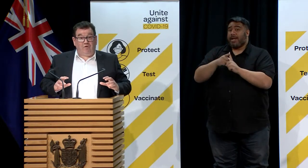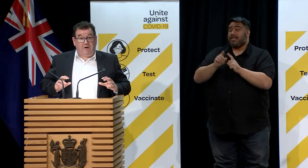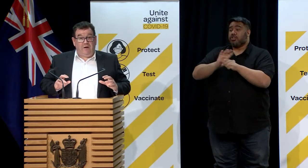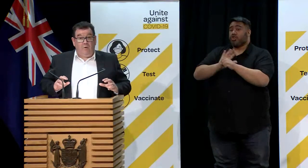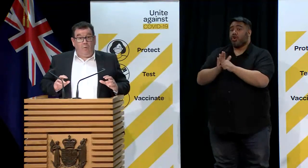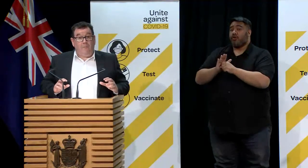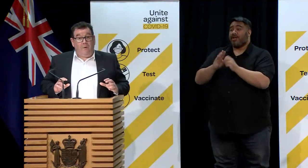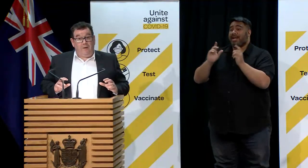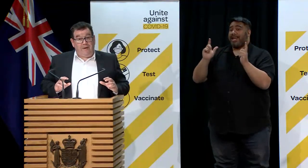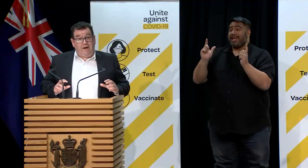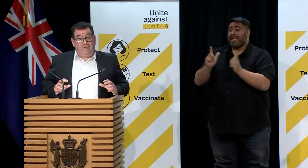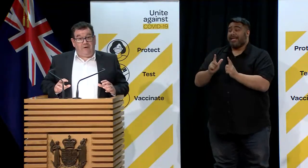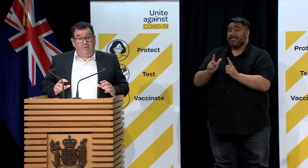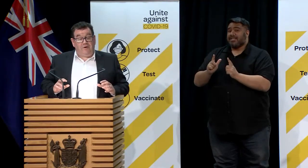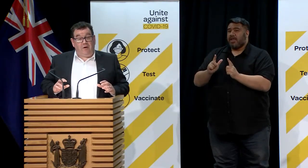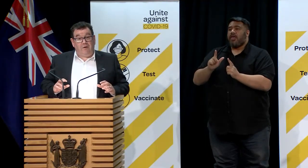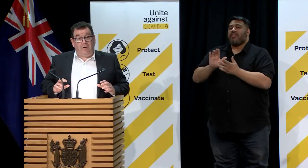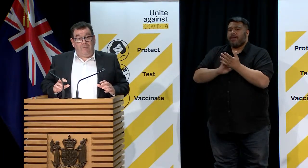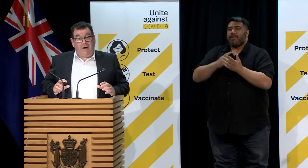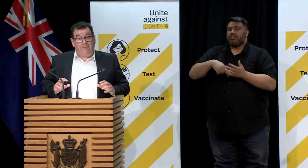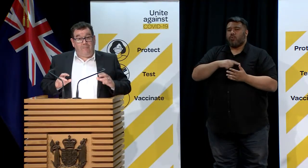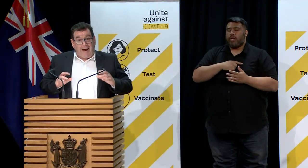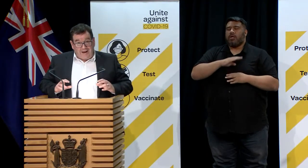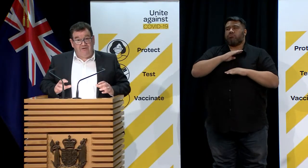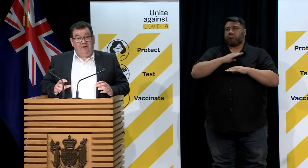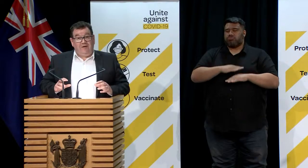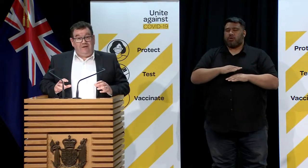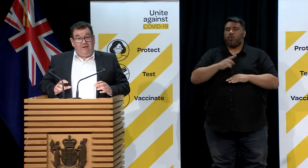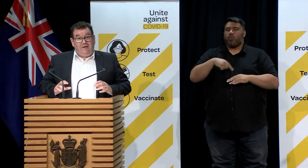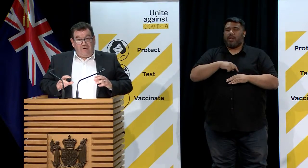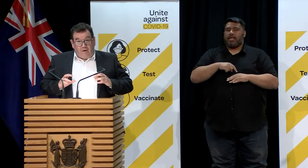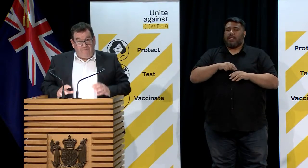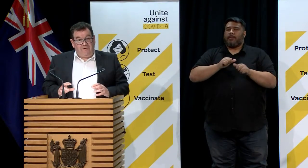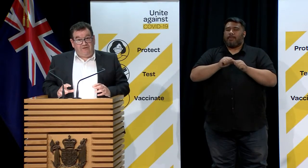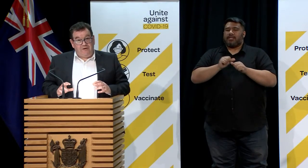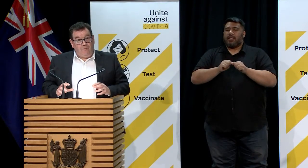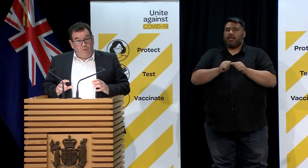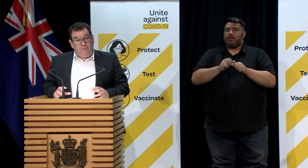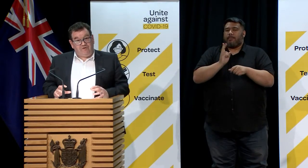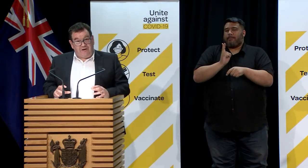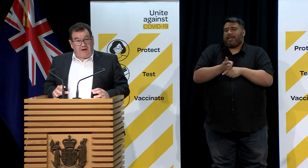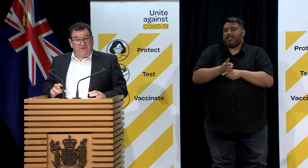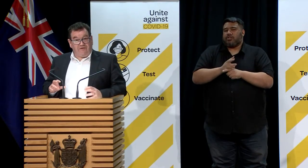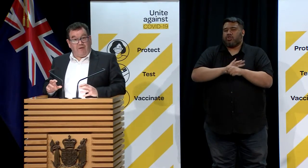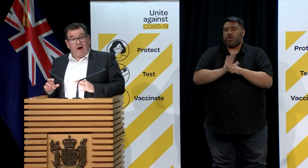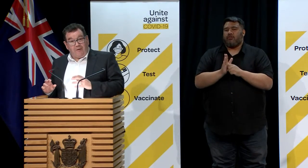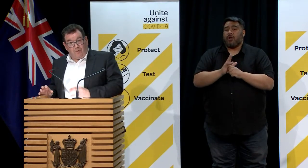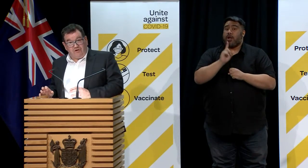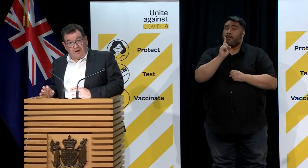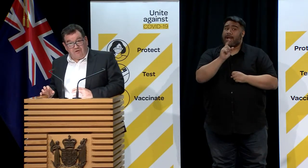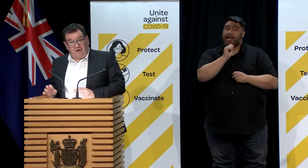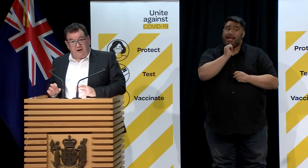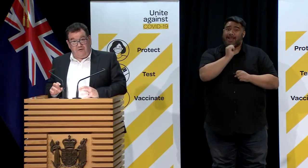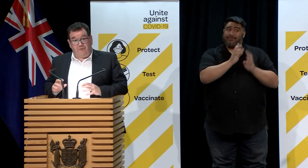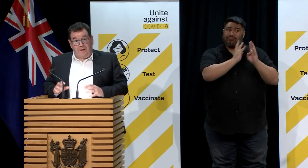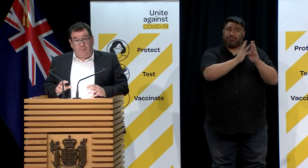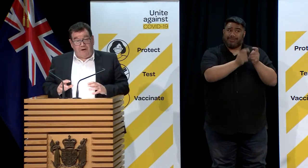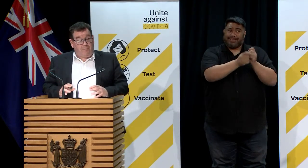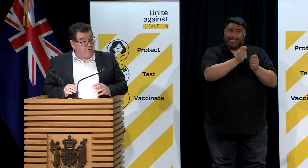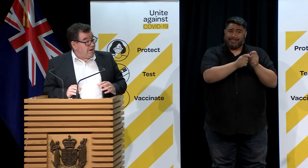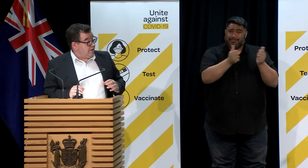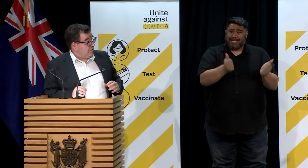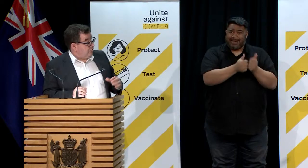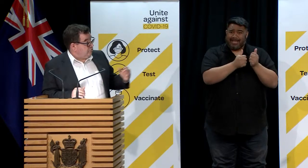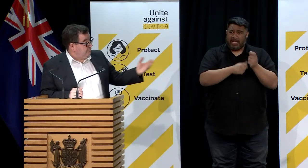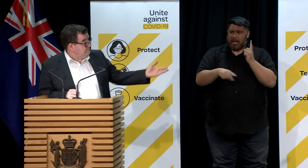are capturing what might be out there that we don't know about. But obviously, the more mystery cases there are, the more challenging it is to be